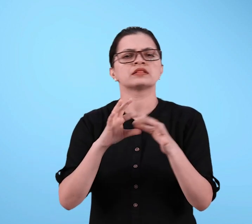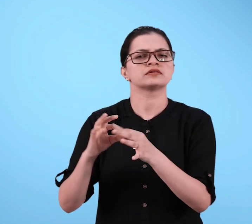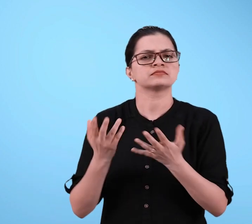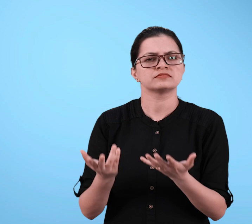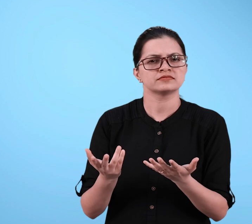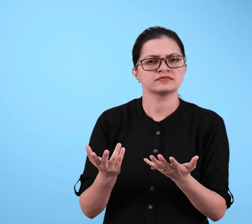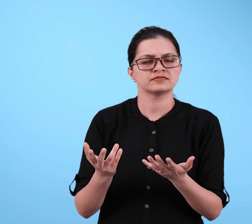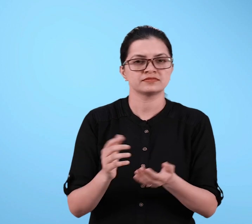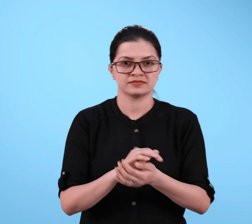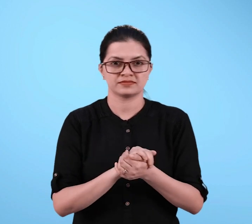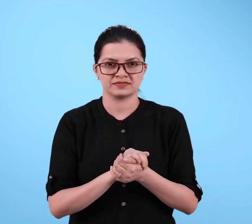a candle.